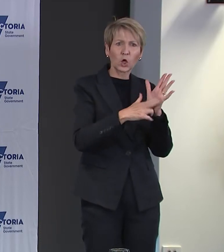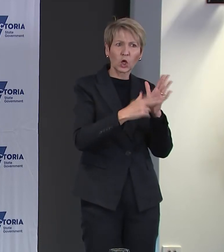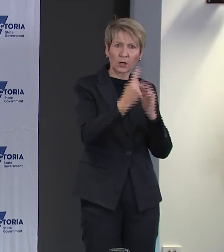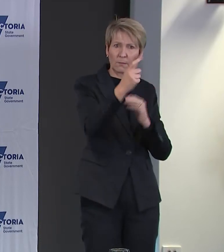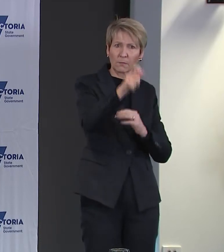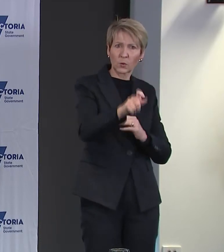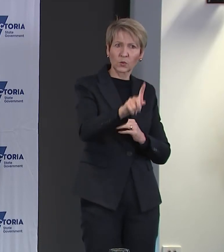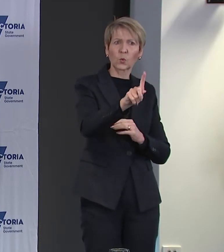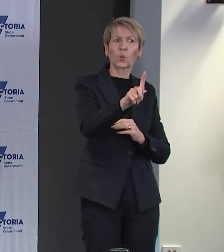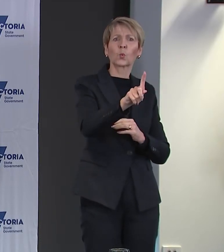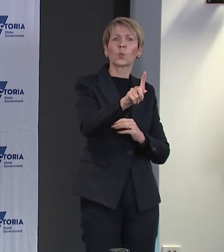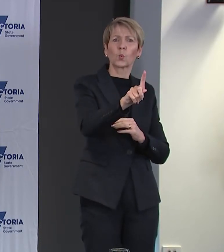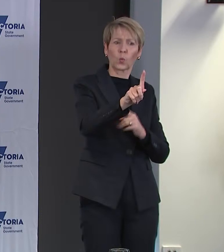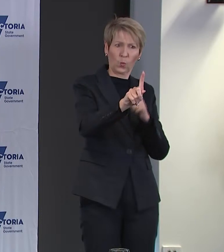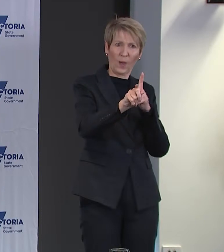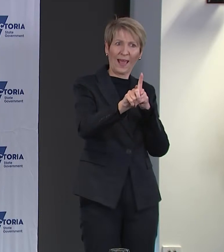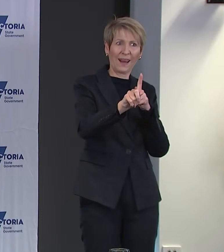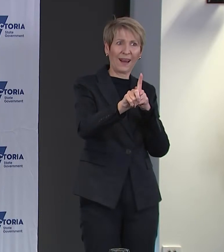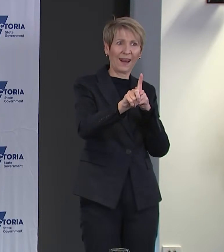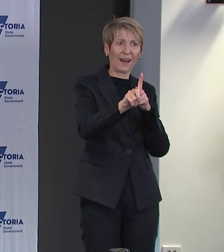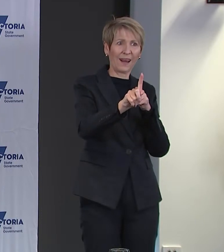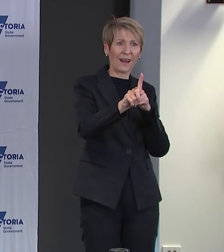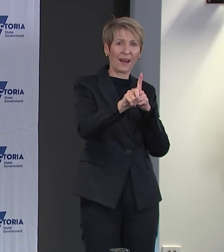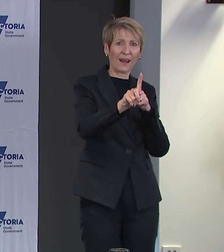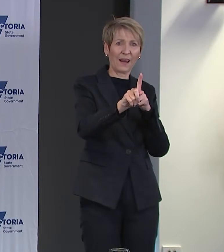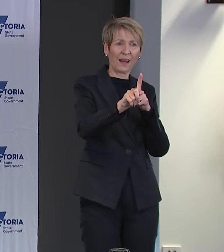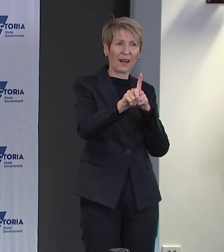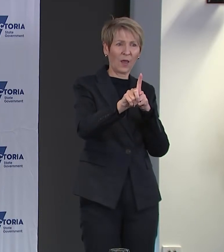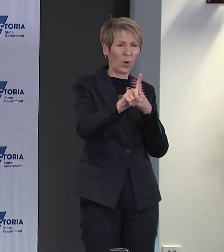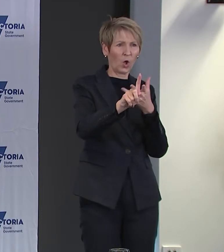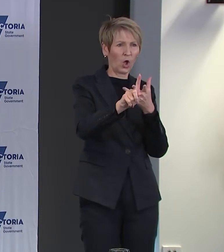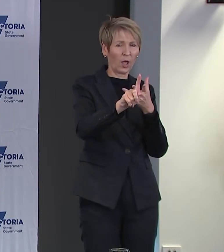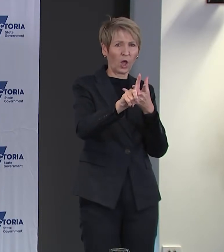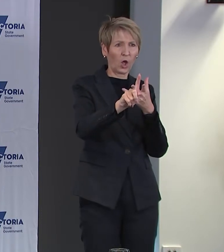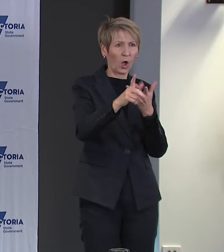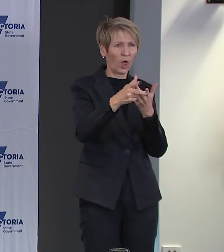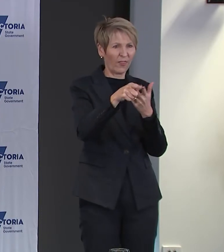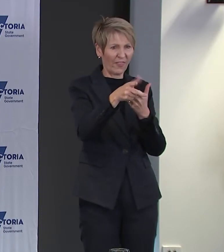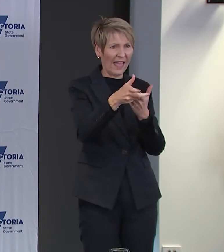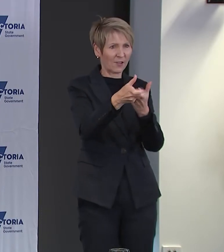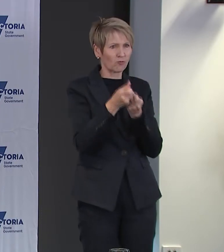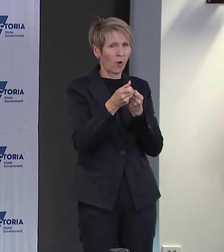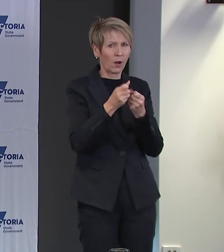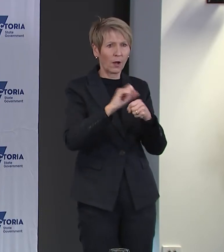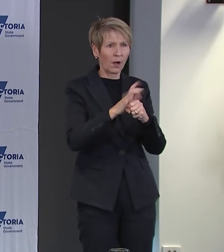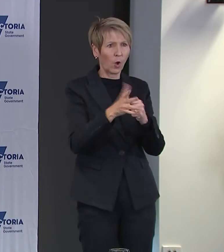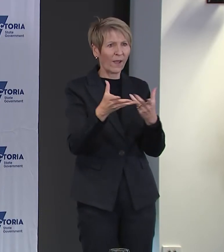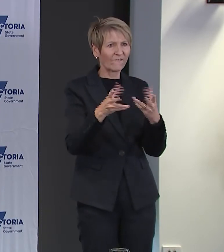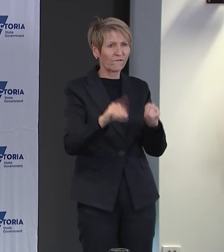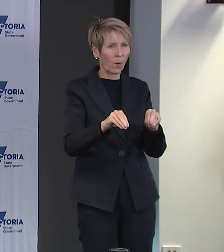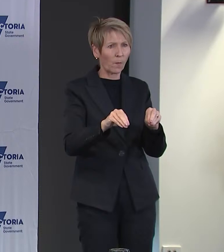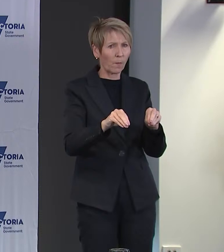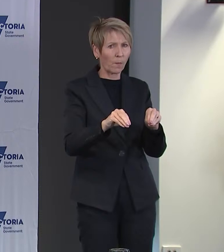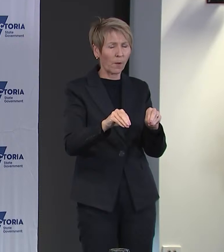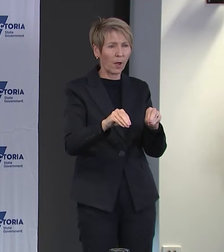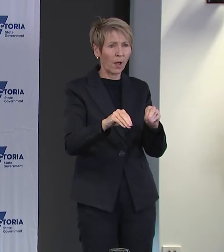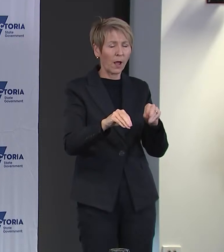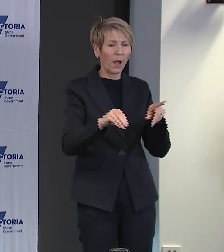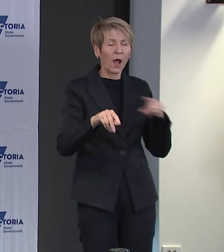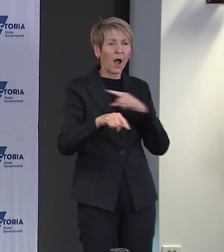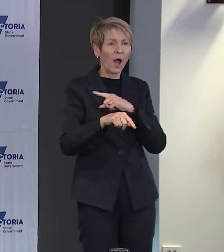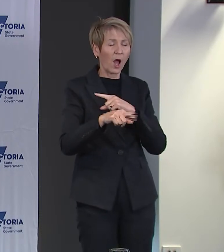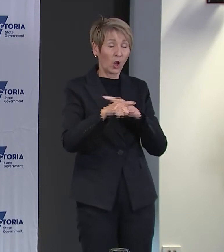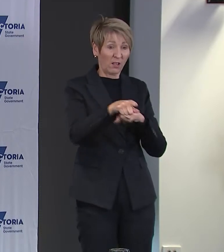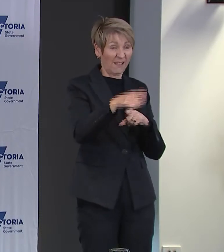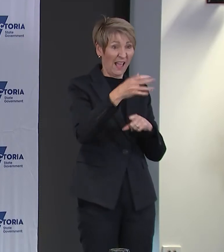or is it unlikely to be transmission like from touch points? I don't think it's necessarily surface transmission,